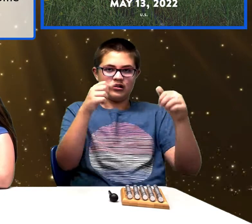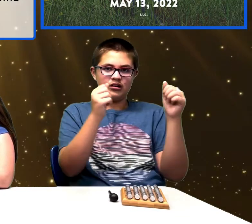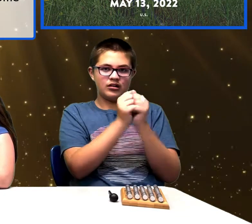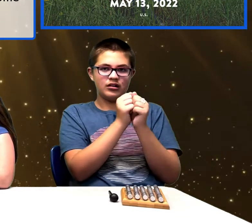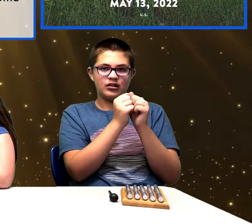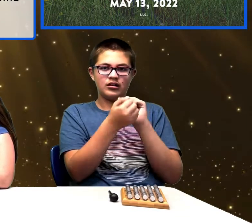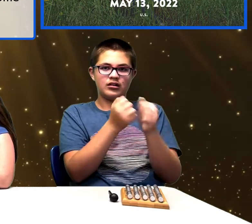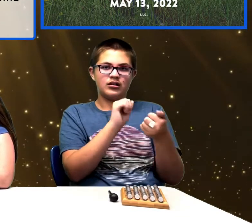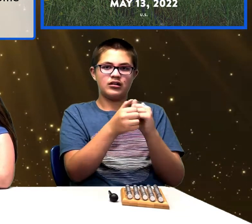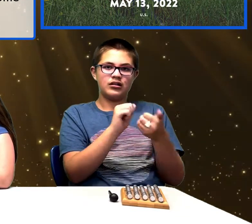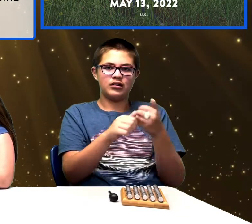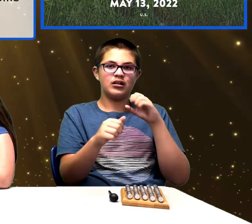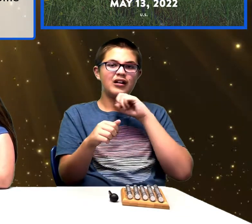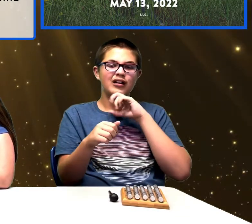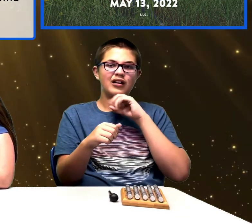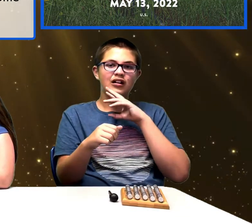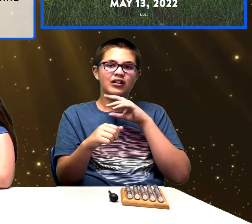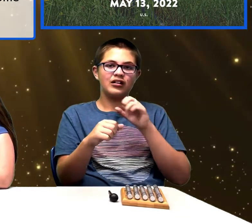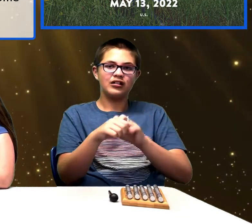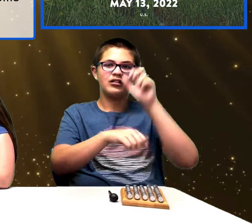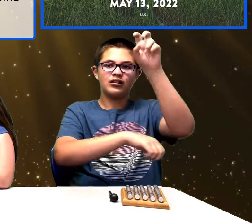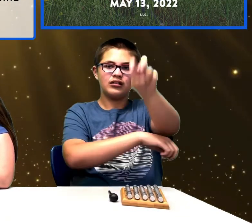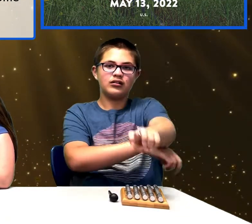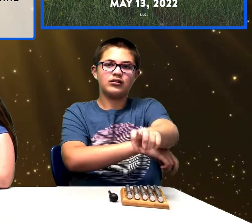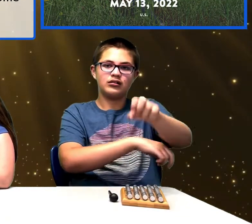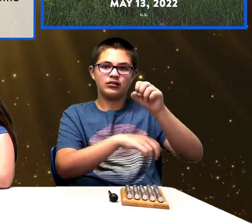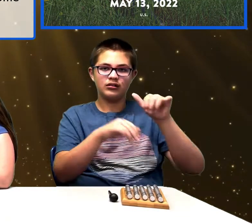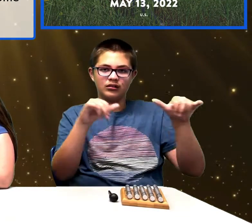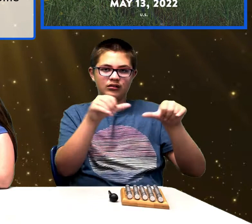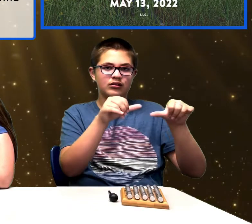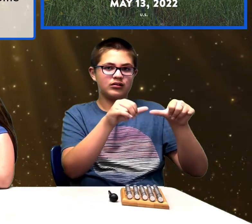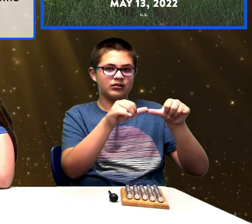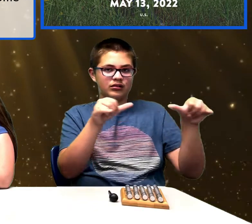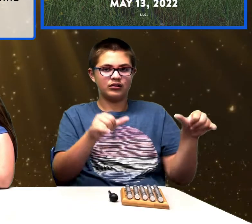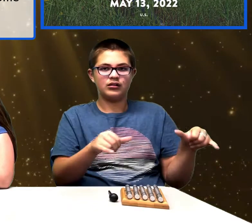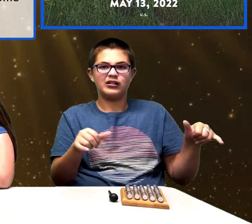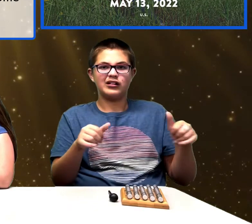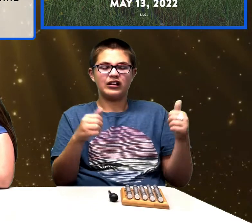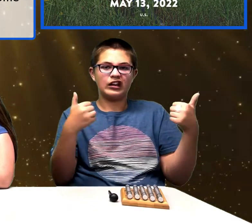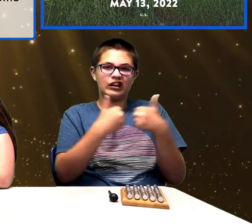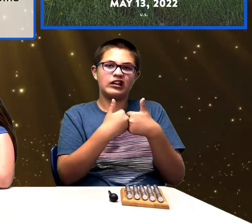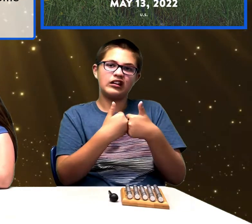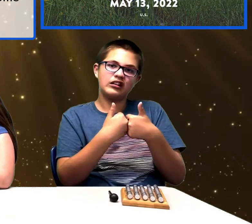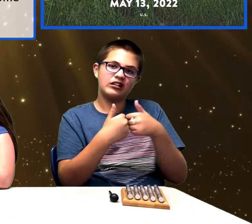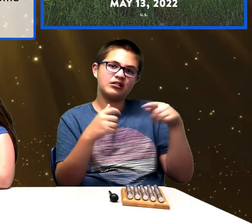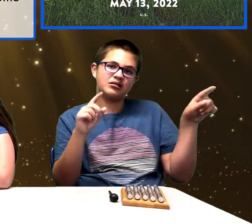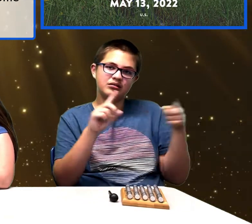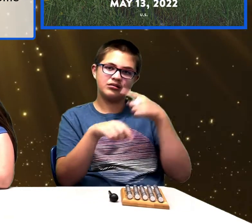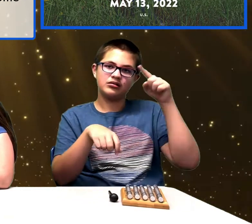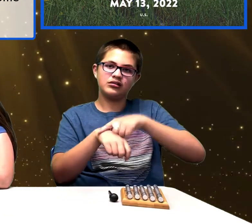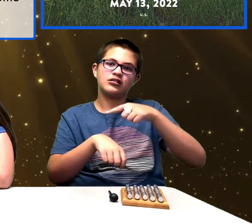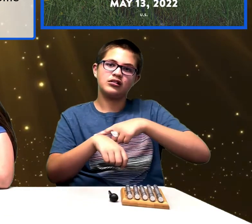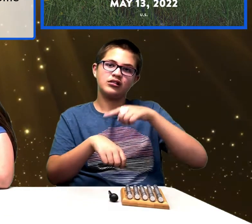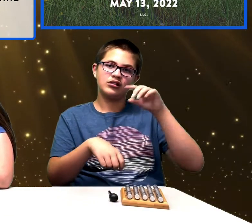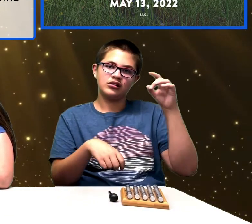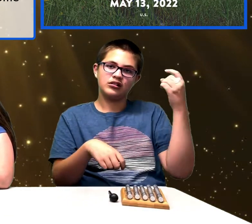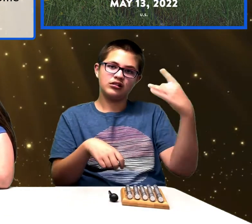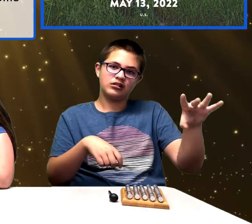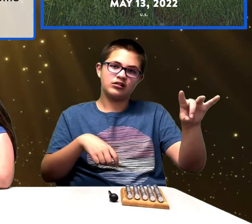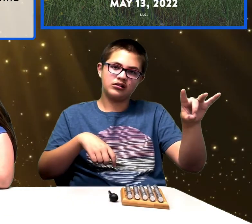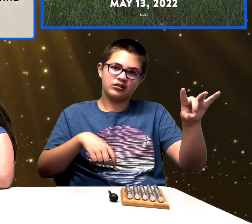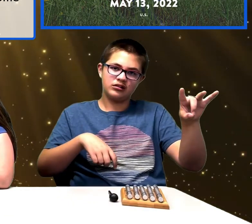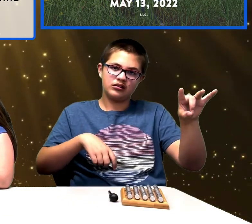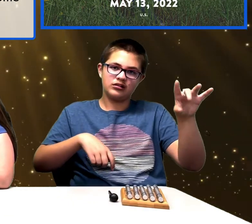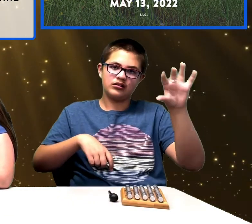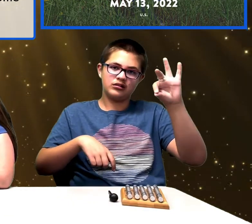Jumping Frog Jubilee. The first event was held in 1893. The main event is the